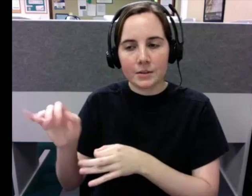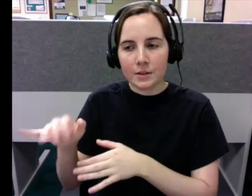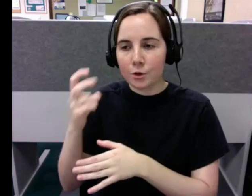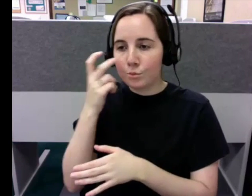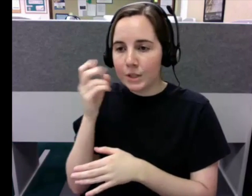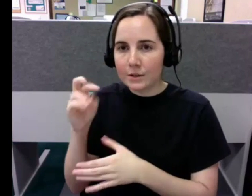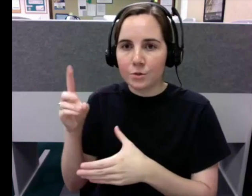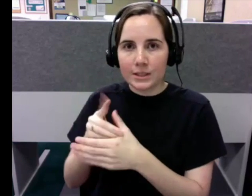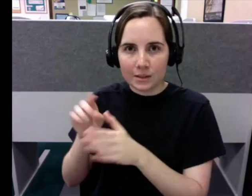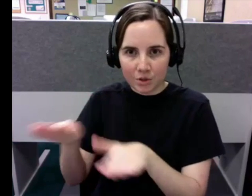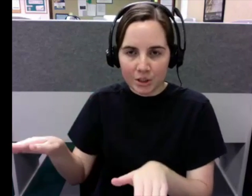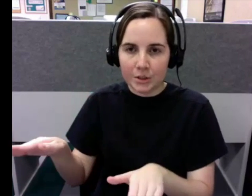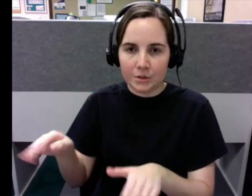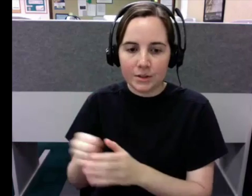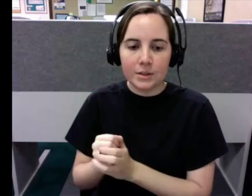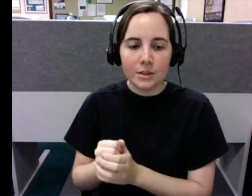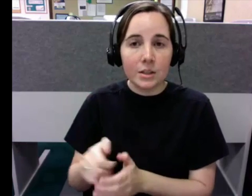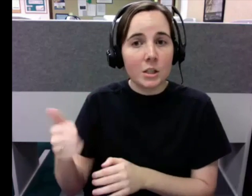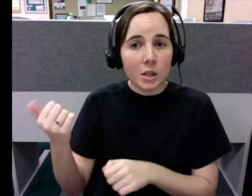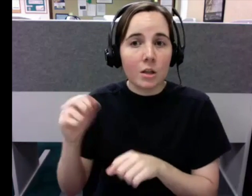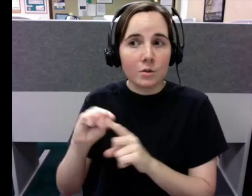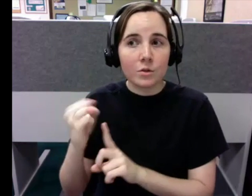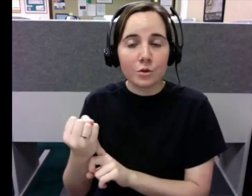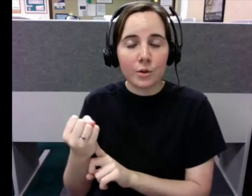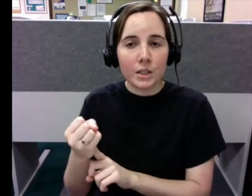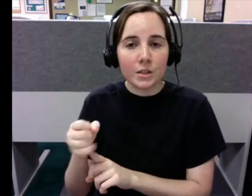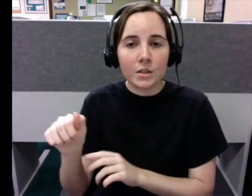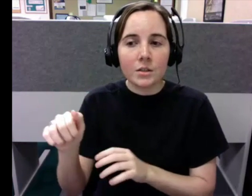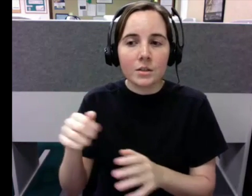other third parties can apply for children.